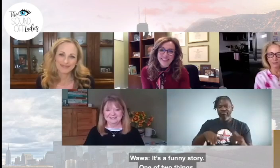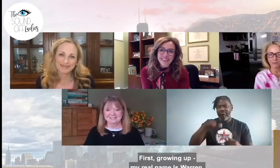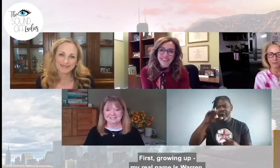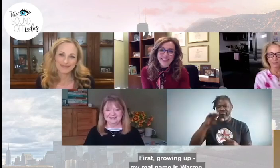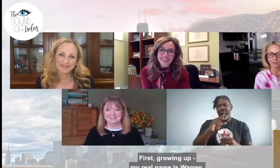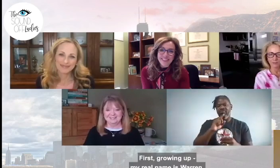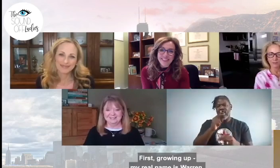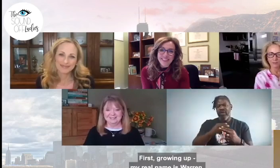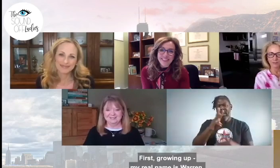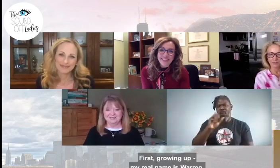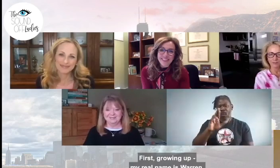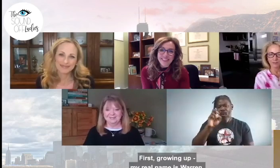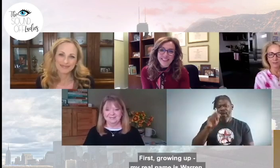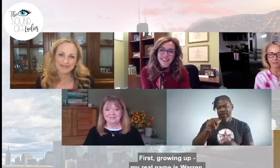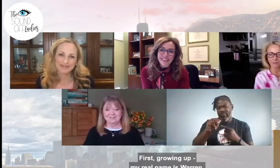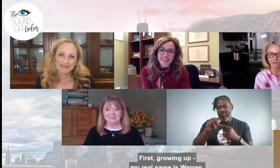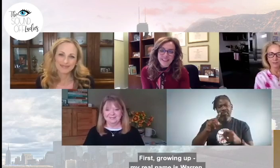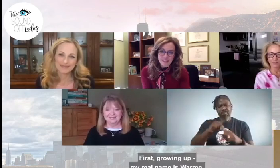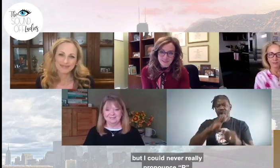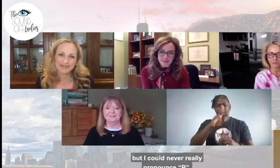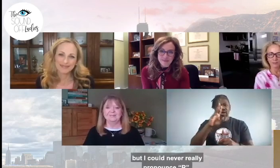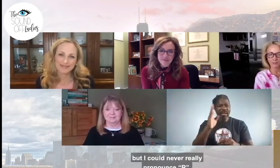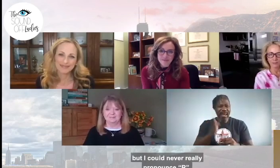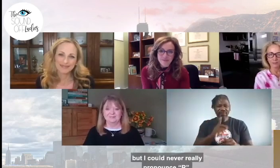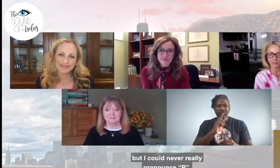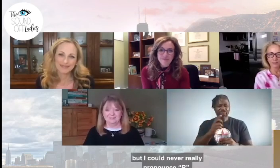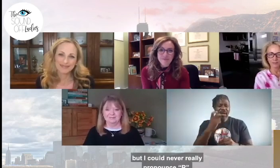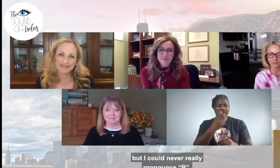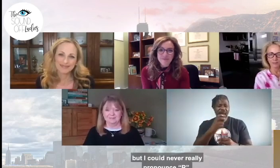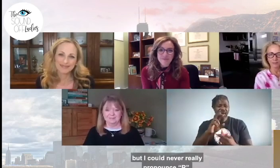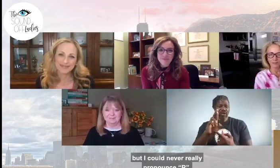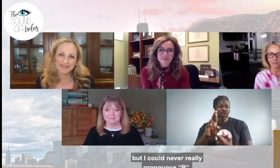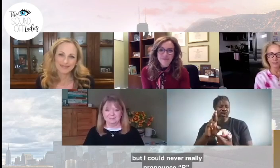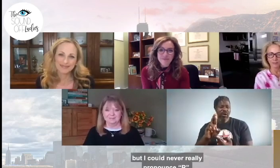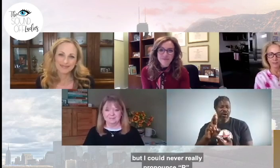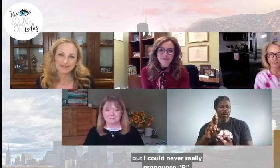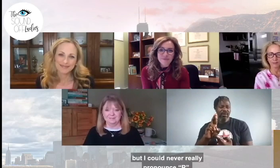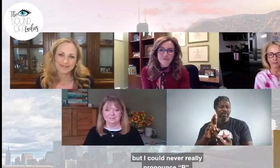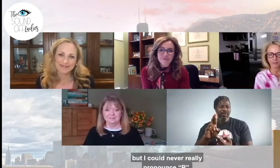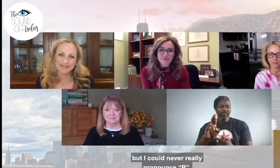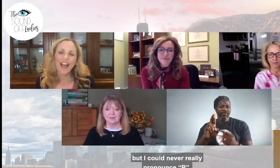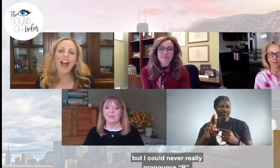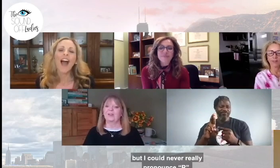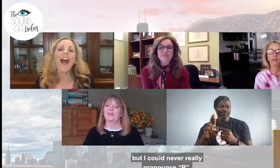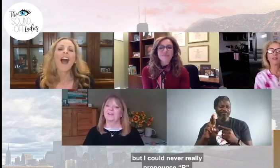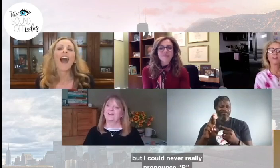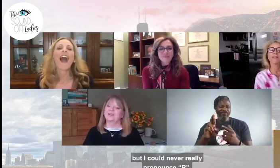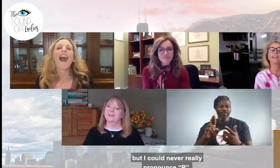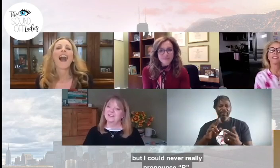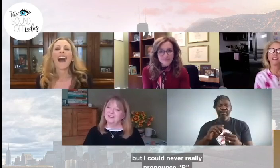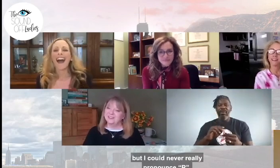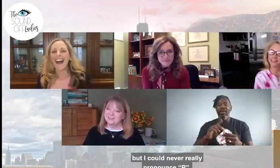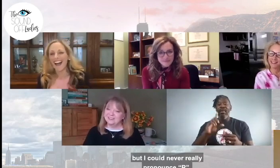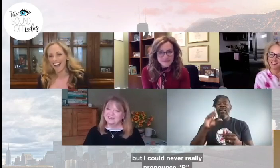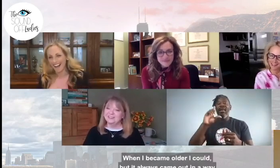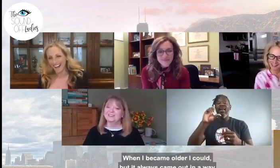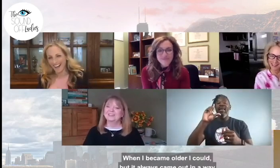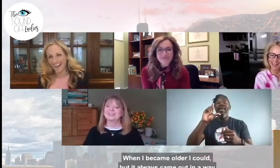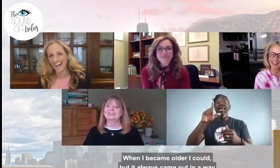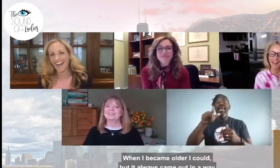two reasons. When I was growing up, my name was Warren, but I can never speak the R.